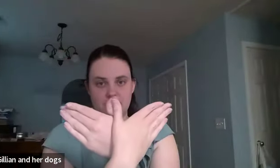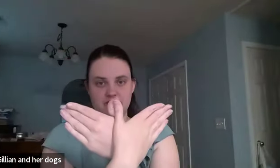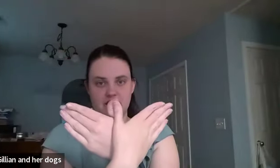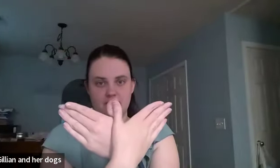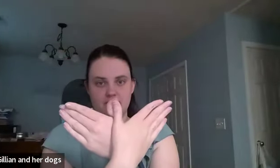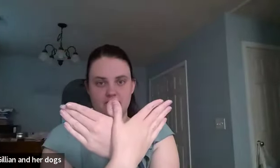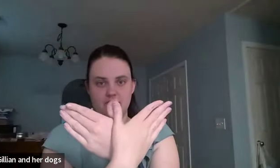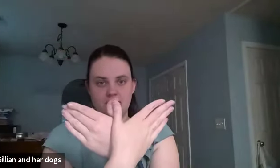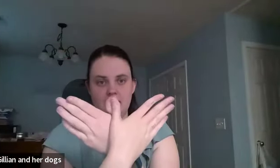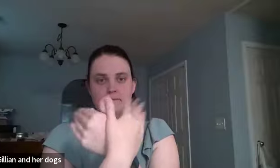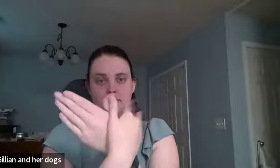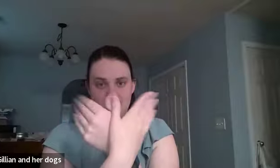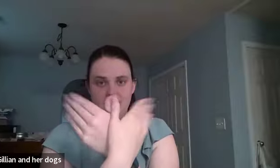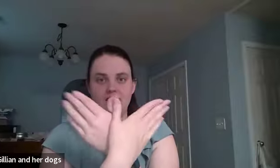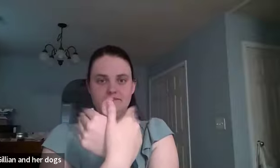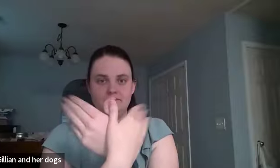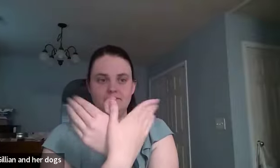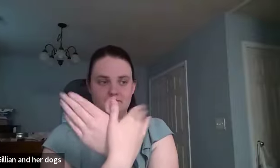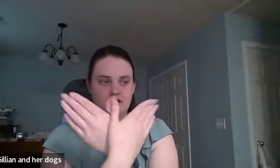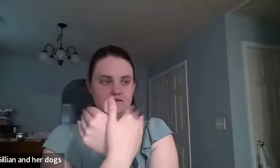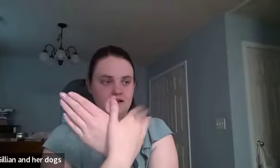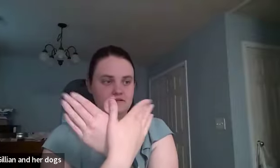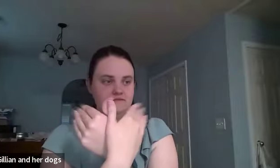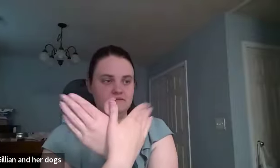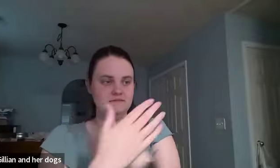thumbs together. Butterfly, butterfly,